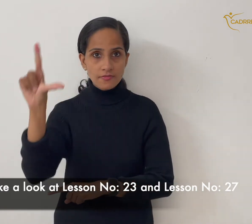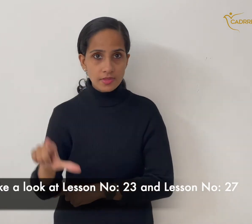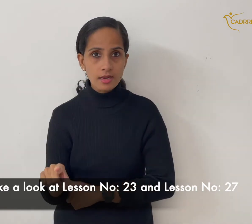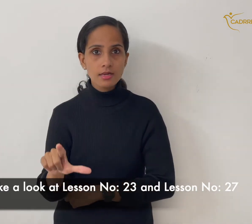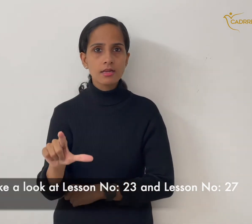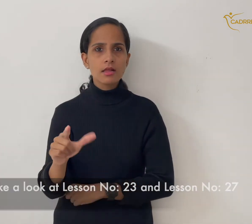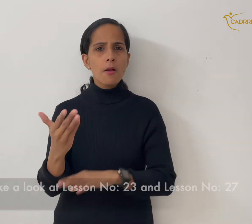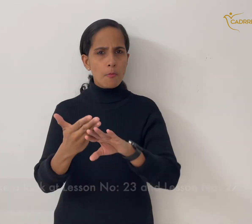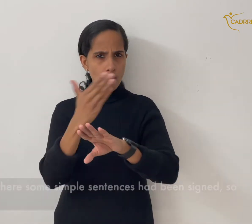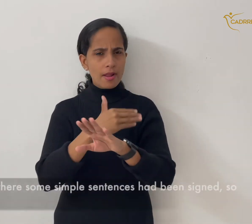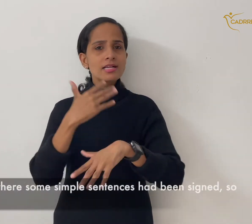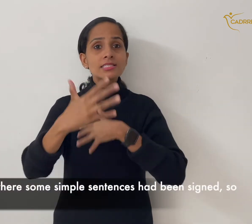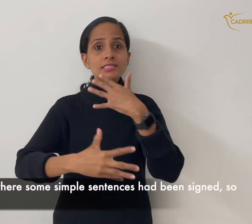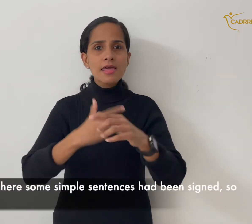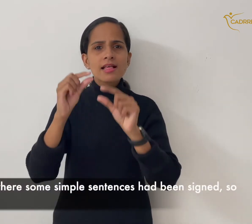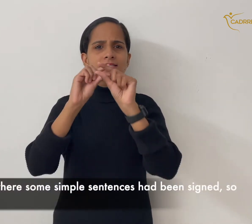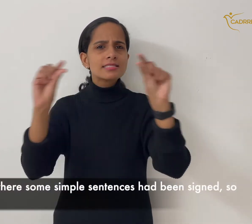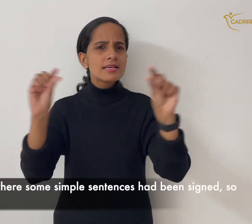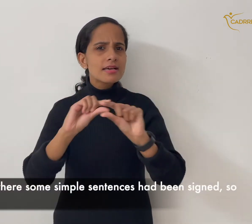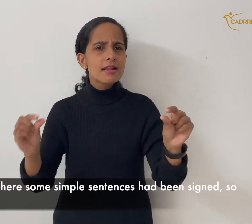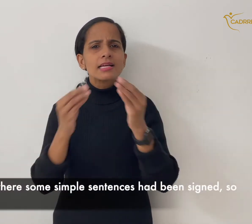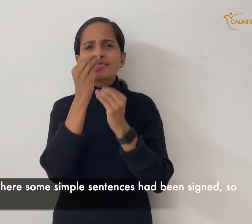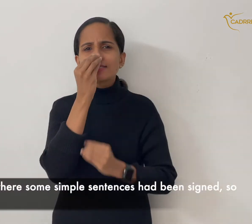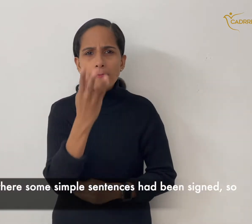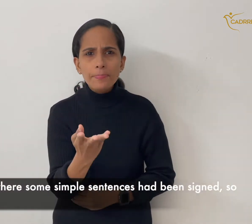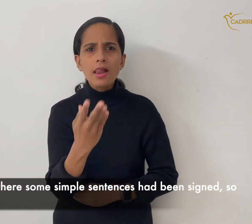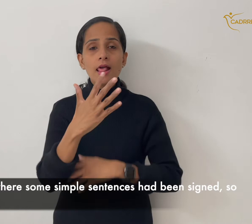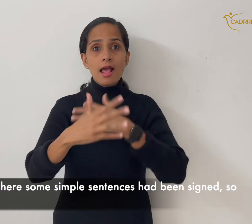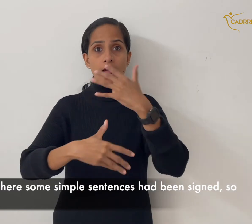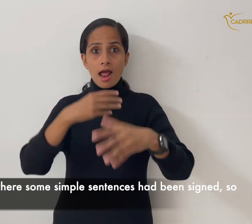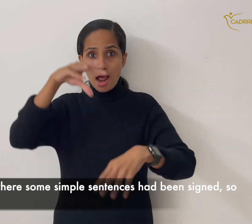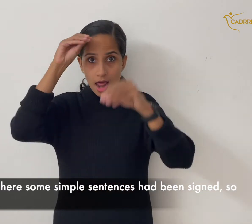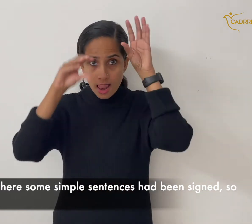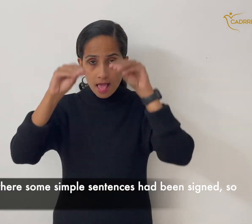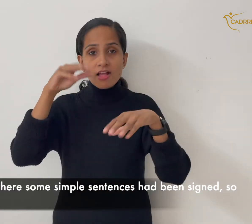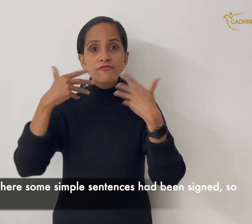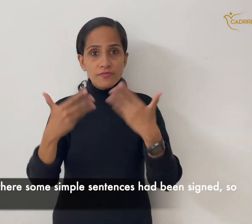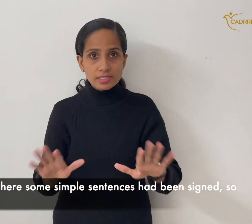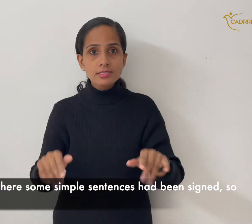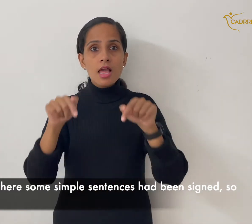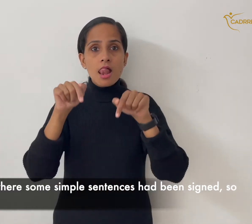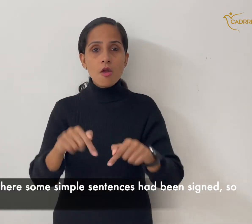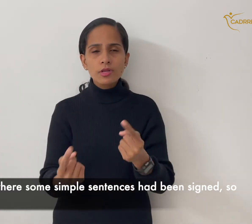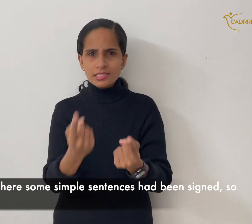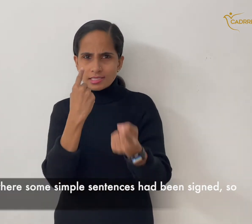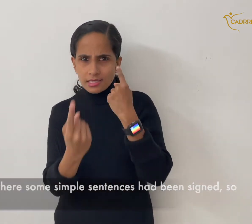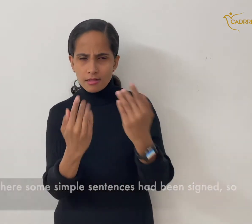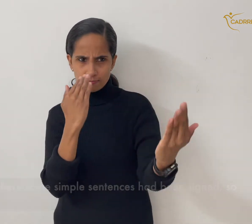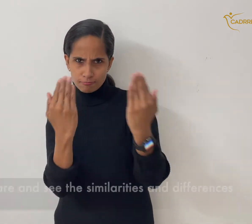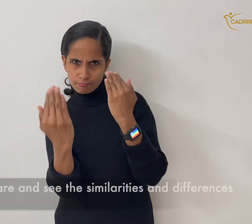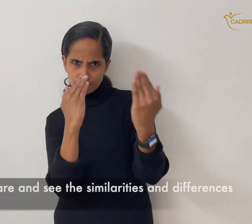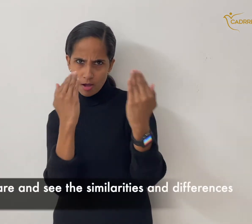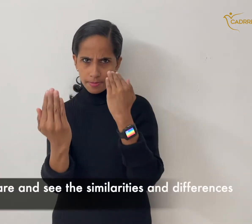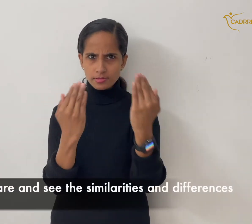we had done earlier, where some simple sentences had been signed, so that you can compare and see